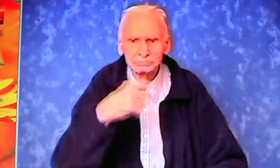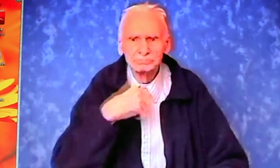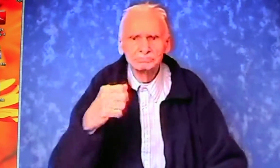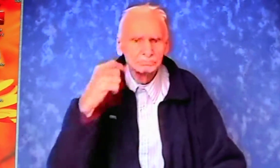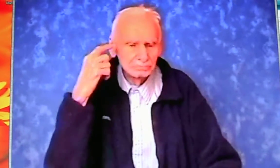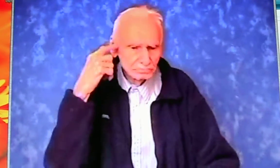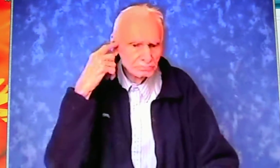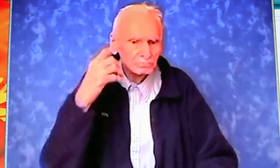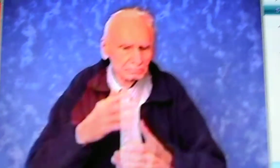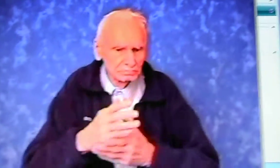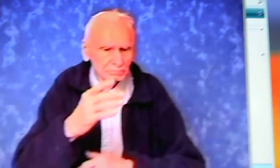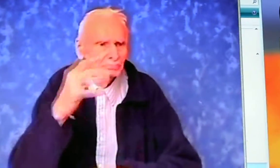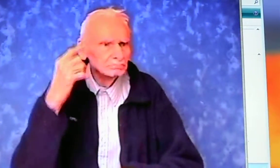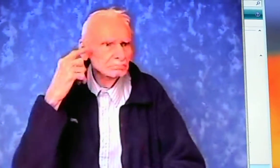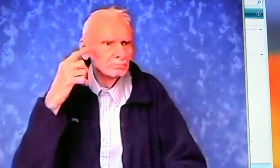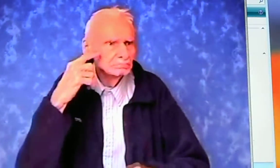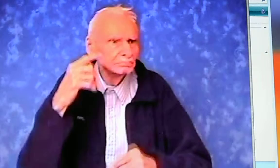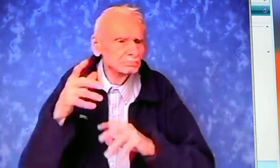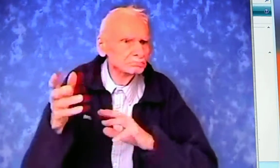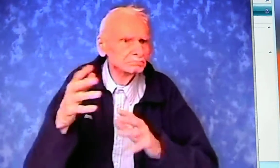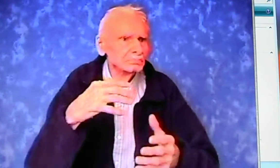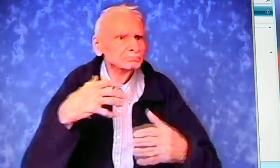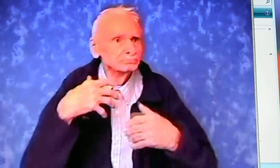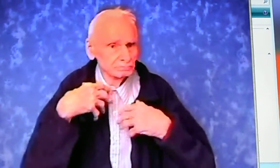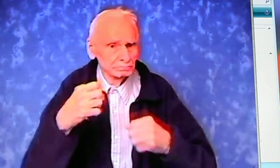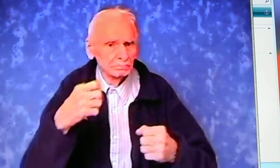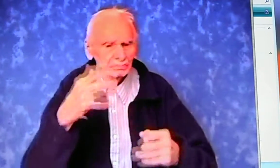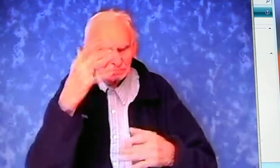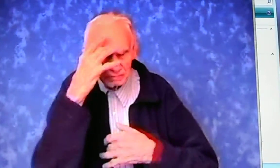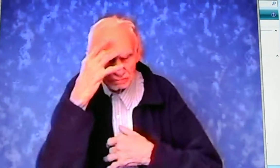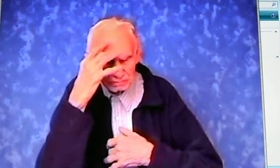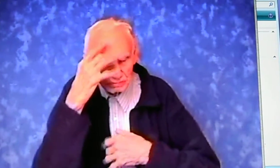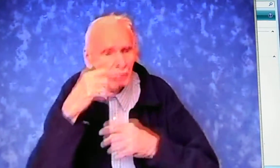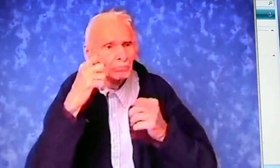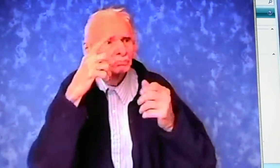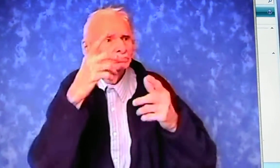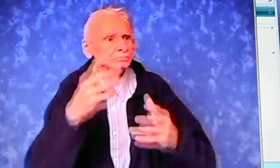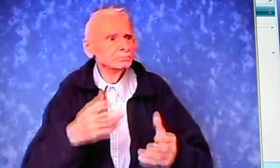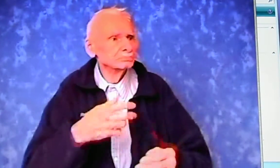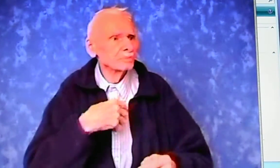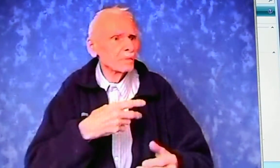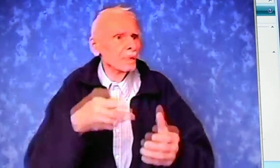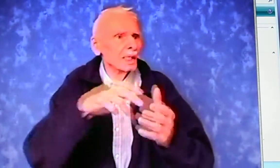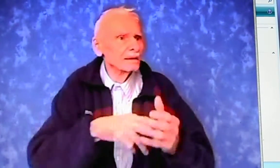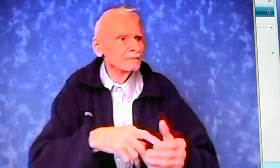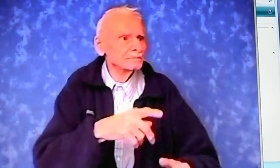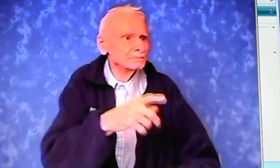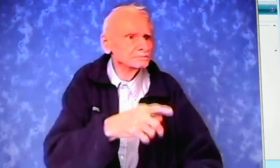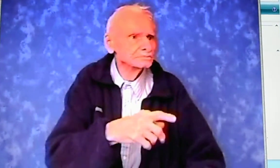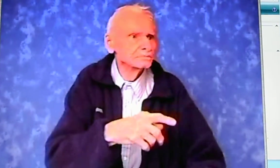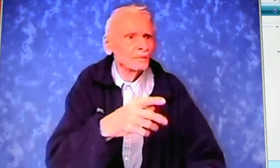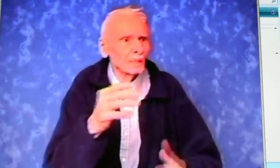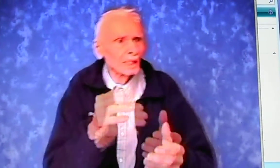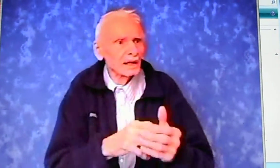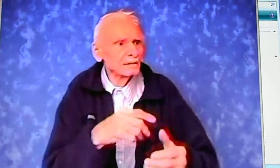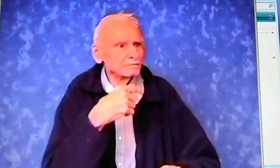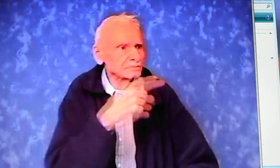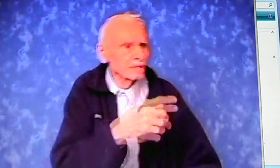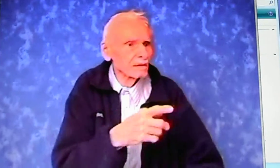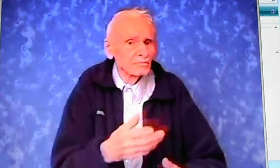So I grew up and I was actually born hearing, but then something happened that caused me to get deaf.